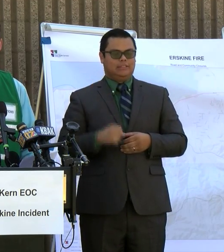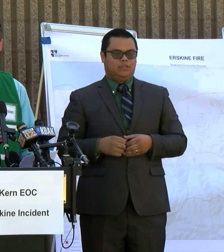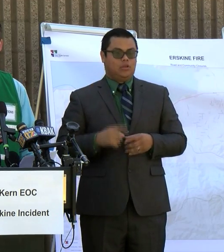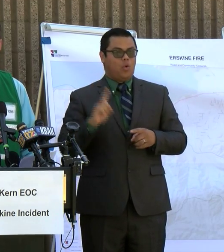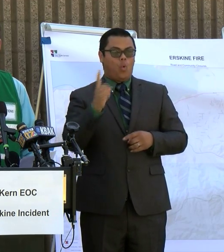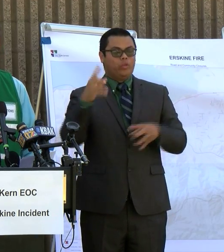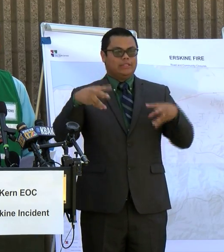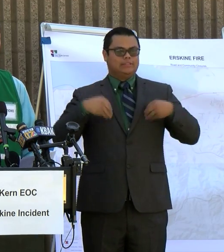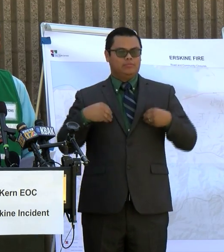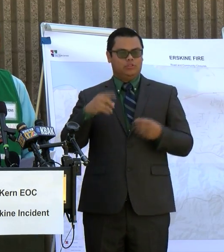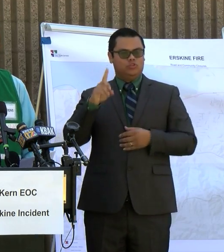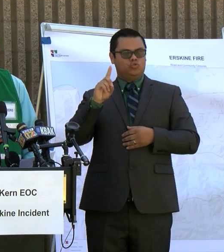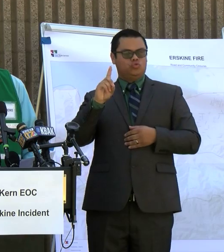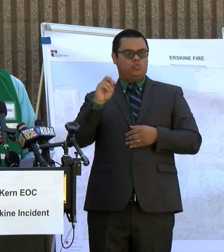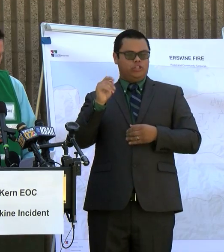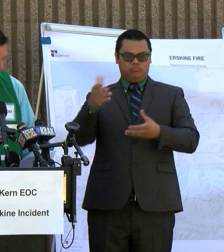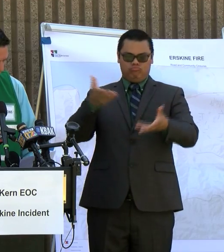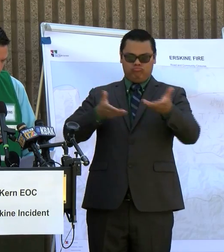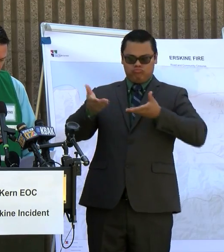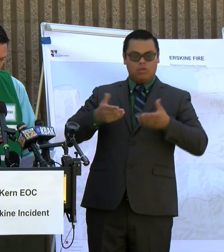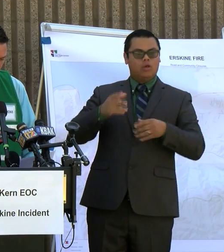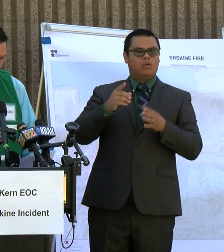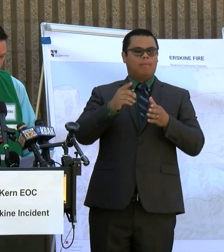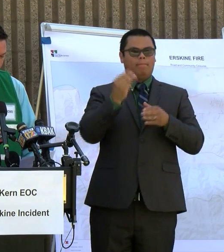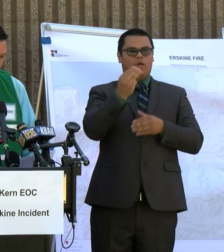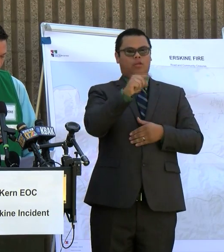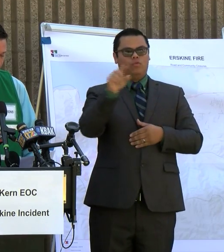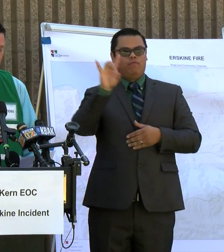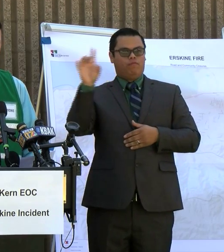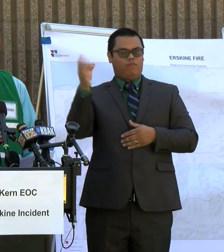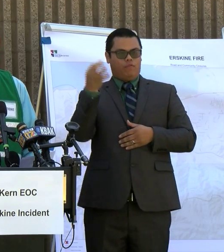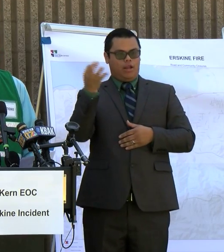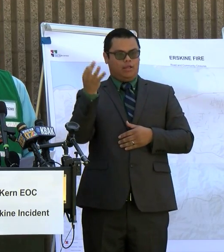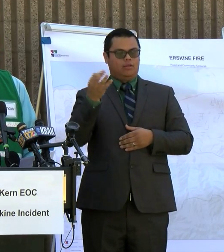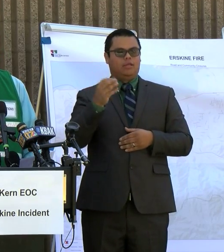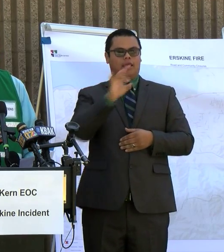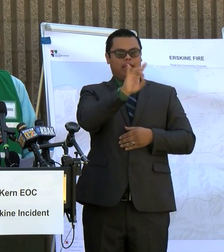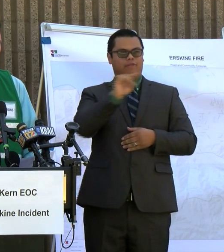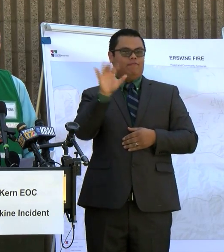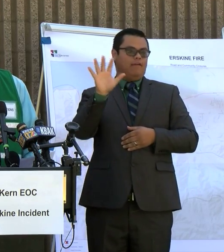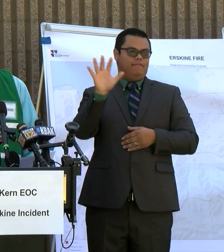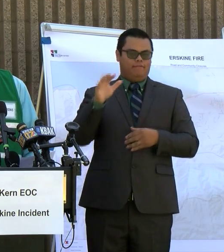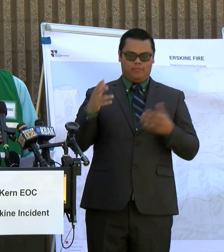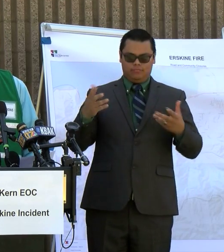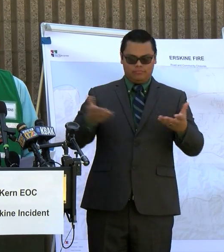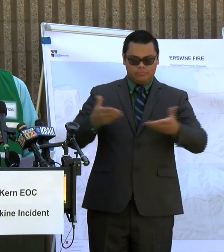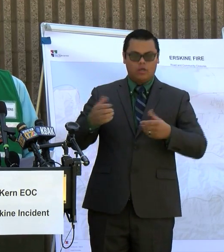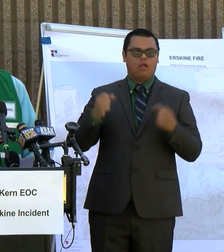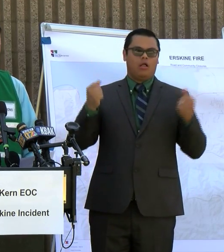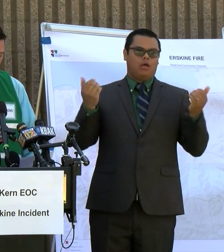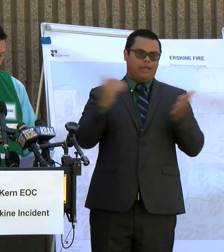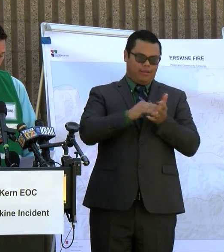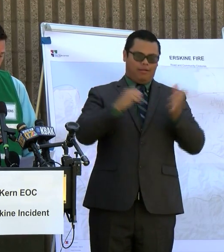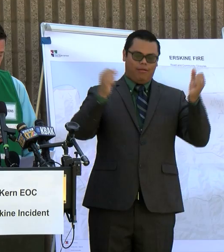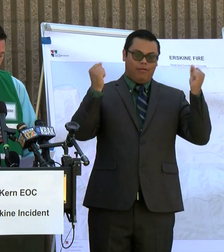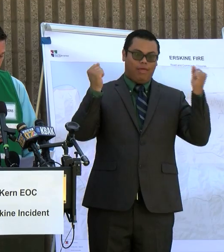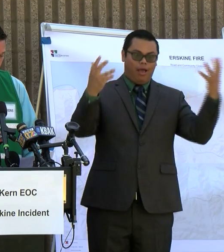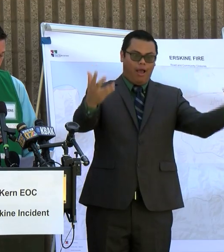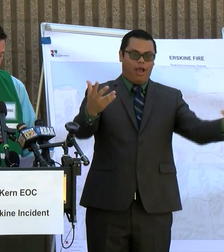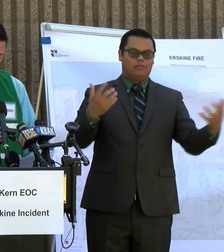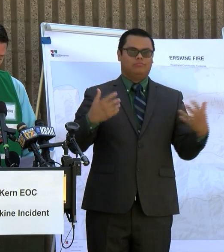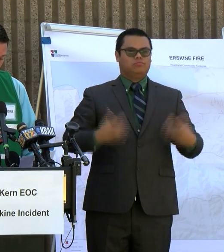donations during regular business hours, Monday through Friday, 8 to 5. Again, a ton of donations have come in